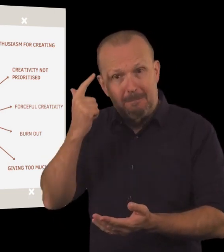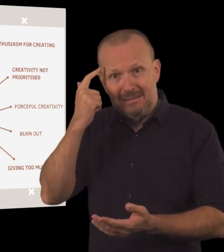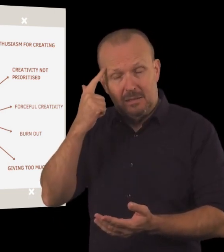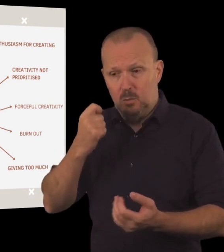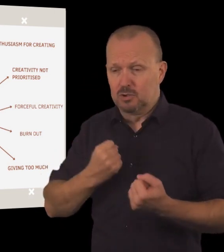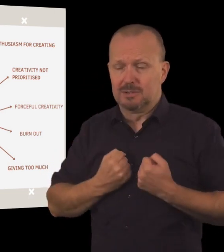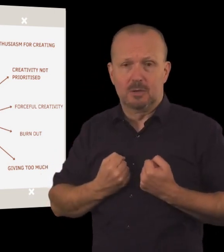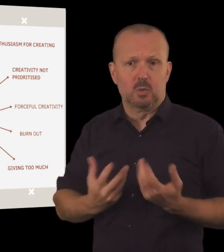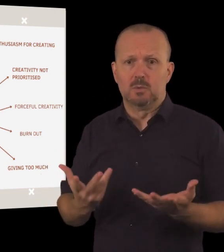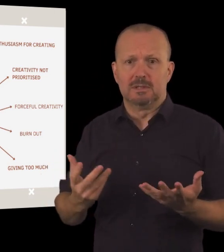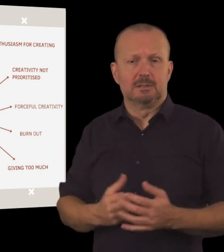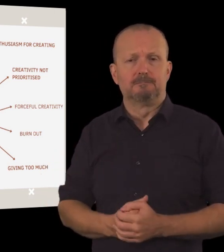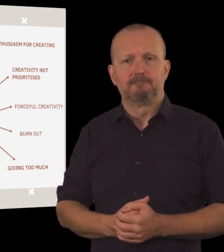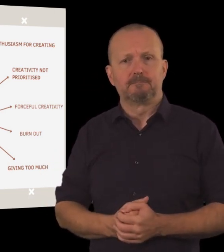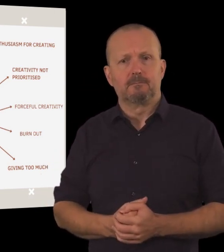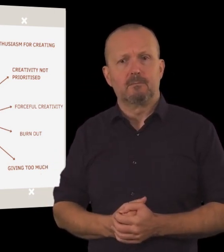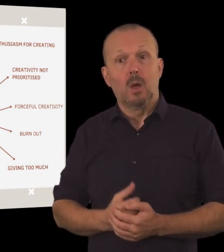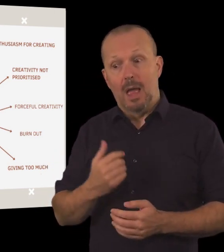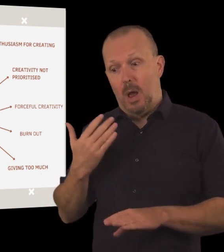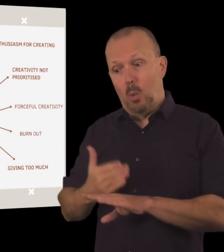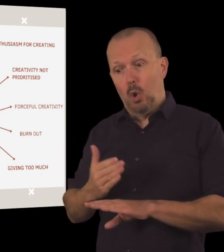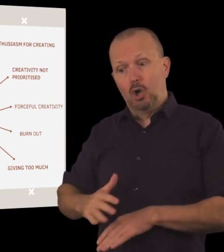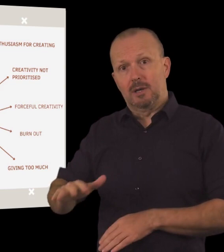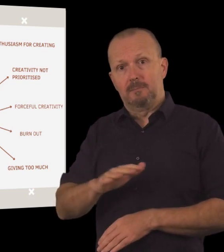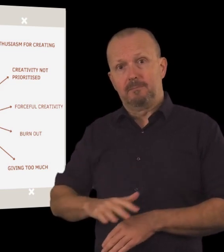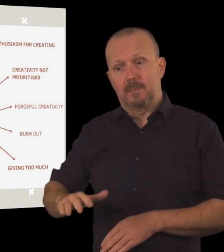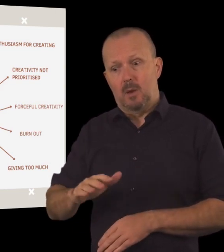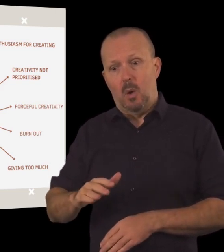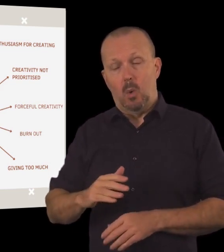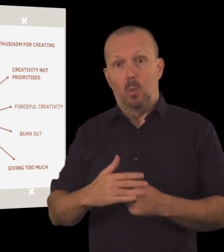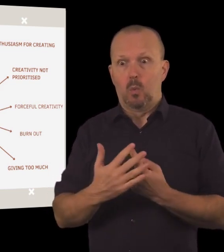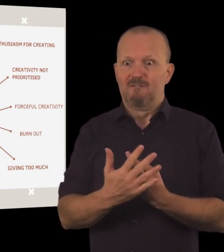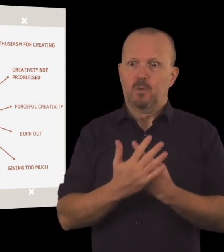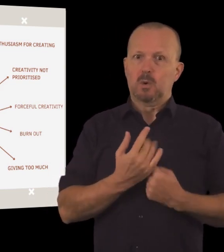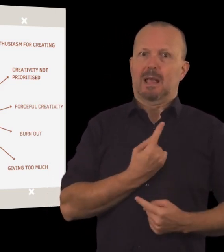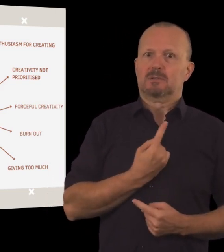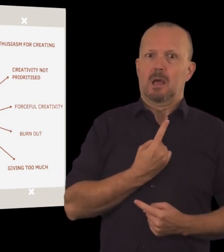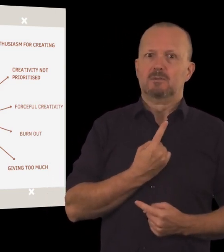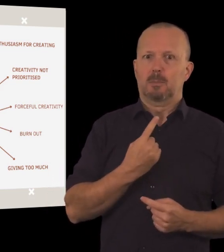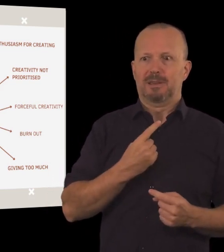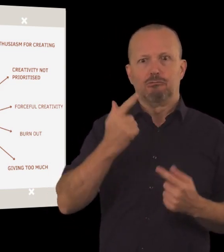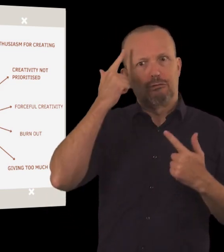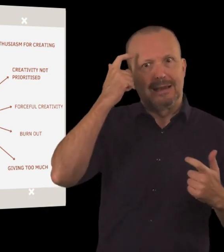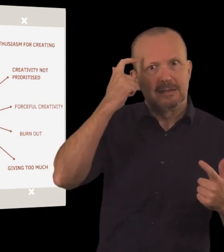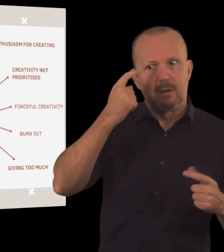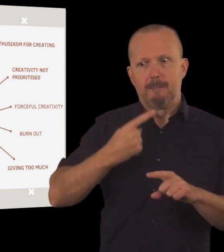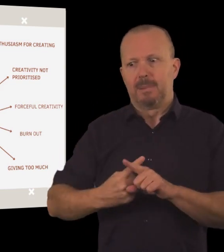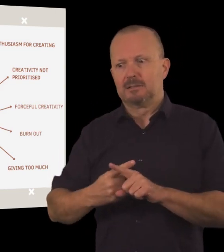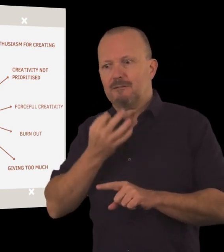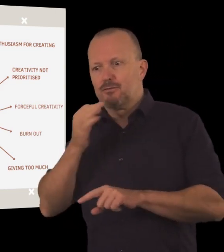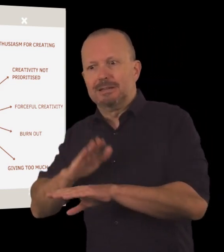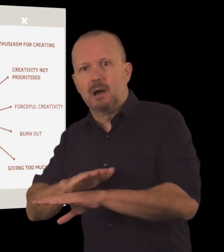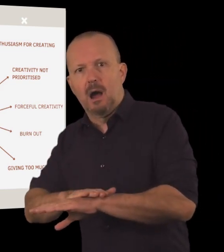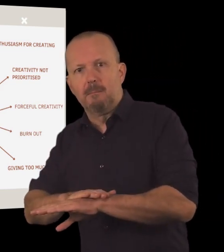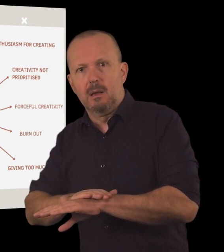mentally exhausted. When we force ourselves to be creative at work, in our own time, our mental health is affected